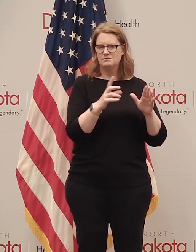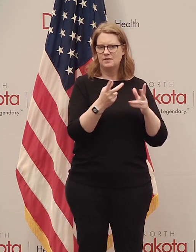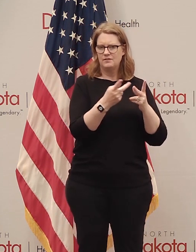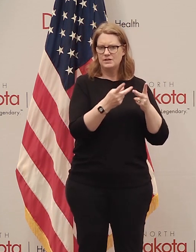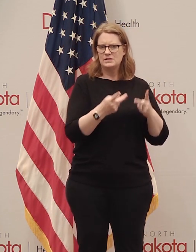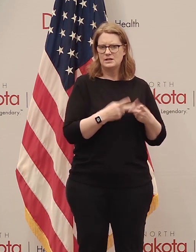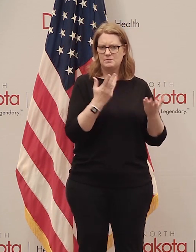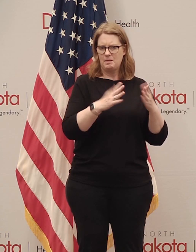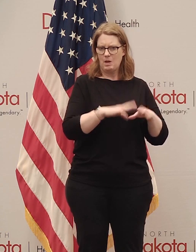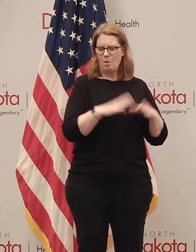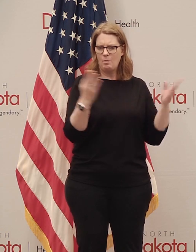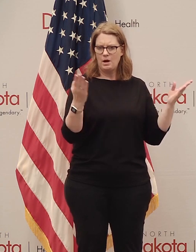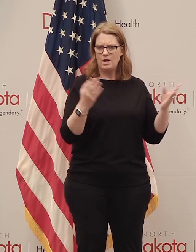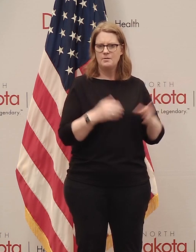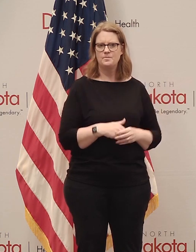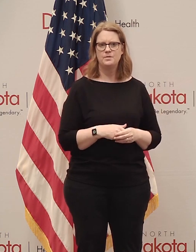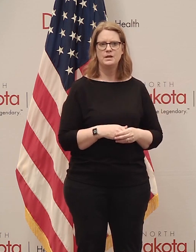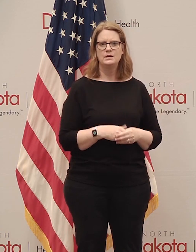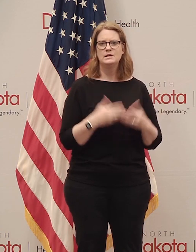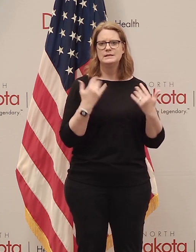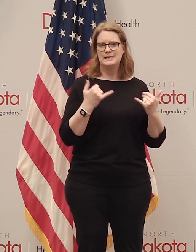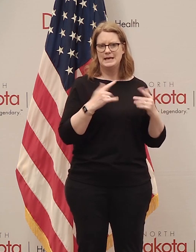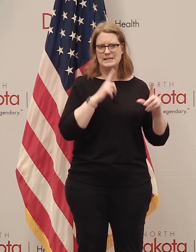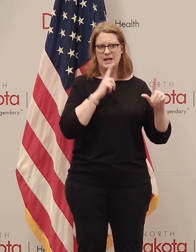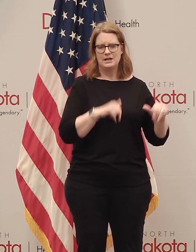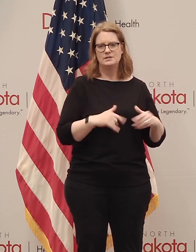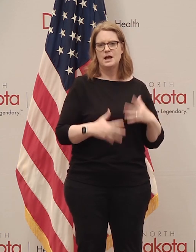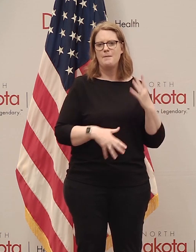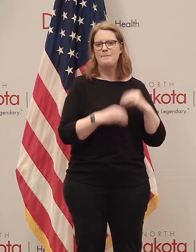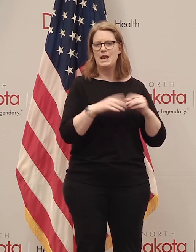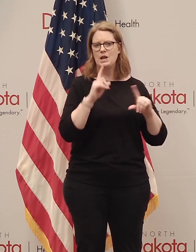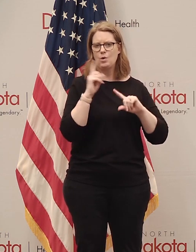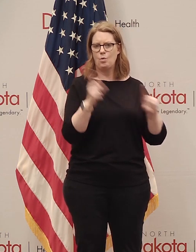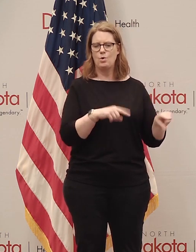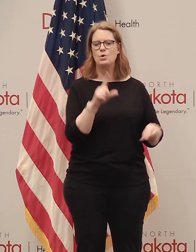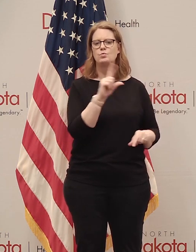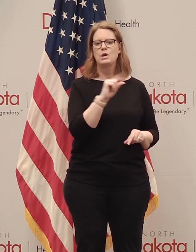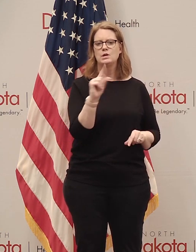be opening up, and today you have your answer. Amended Order